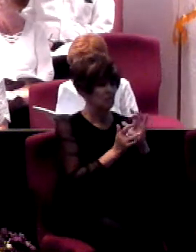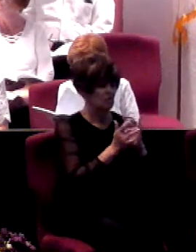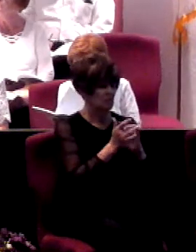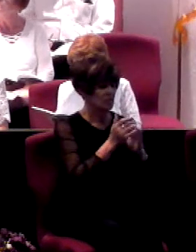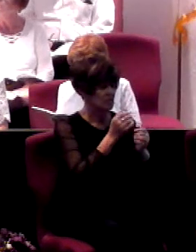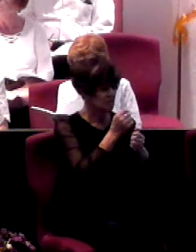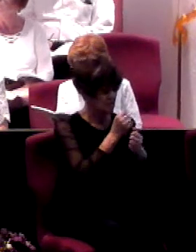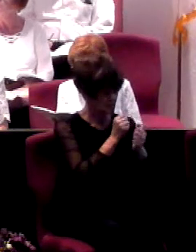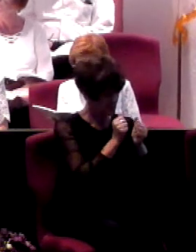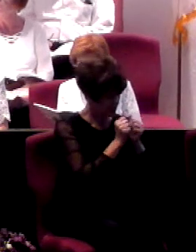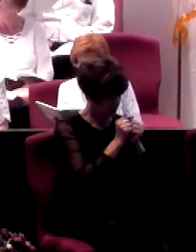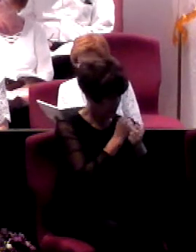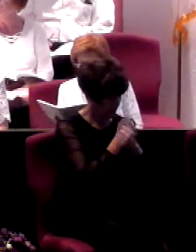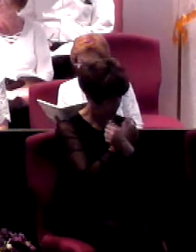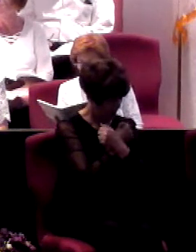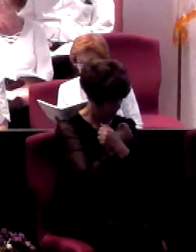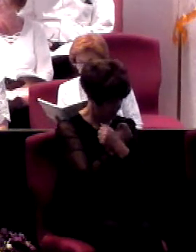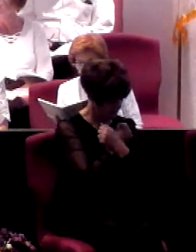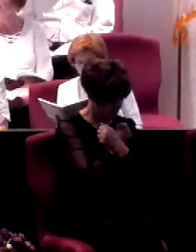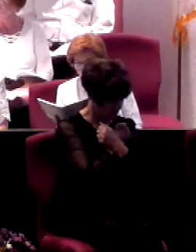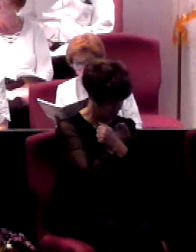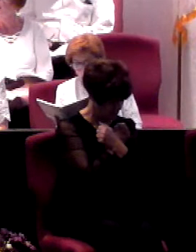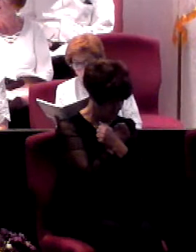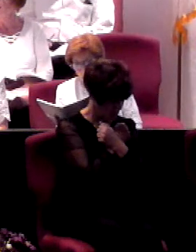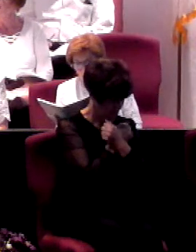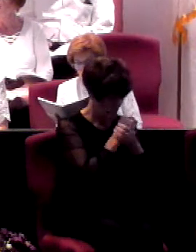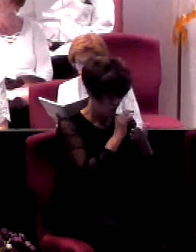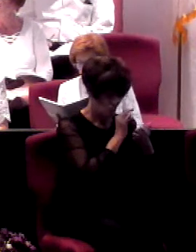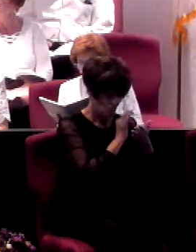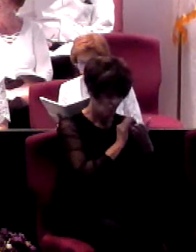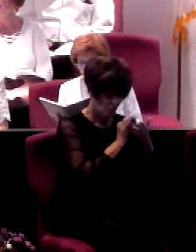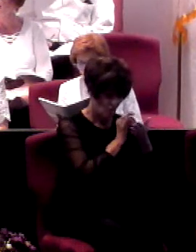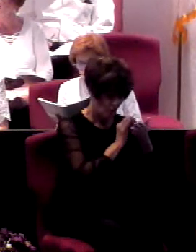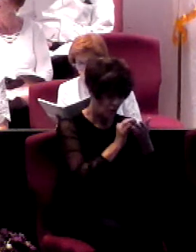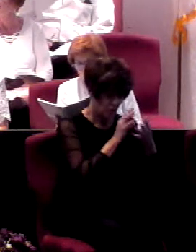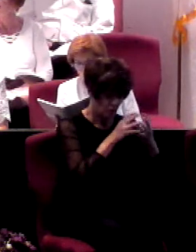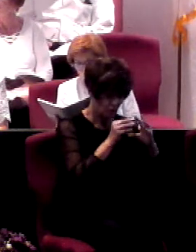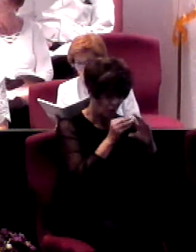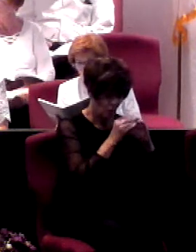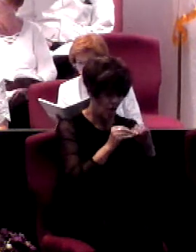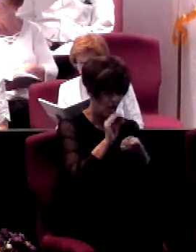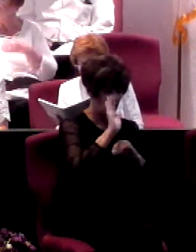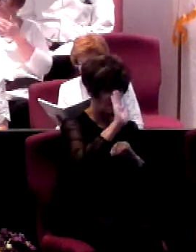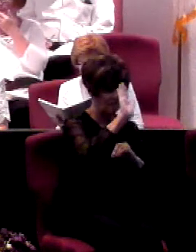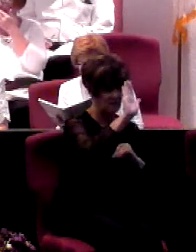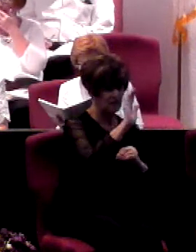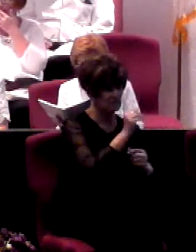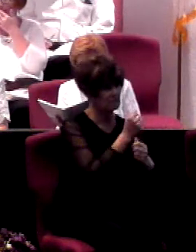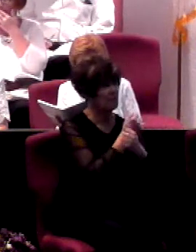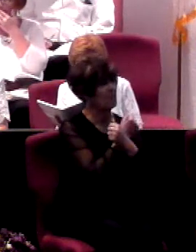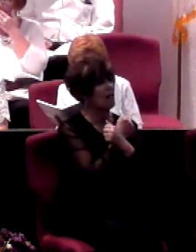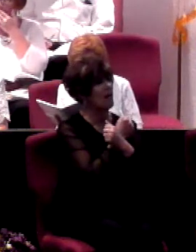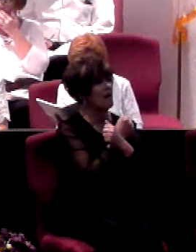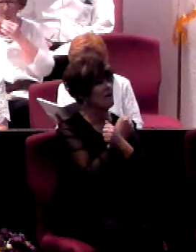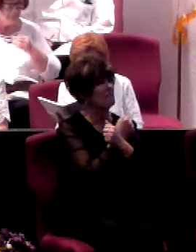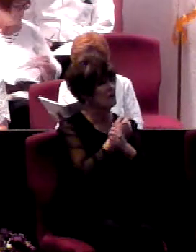God wrote his love on a hillside so long, long